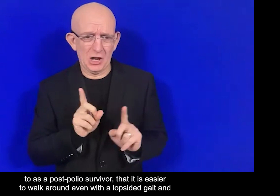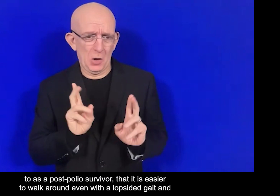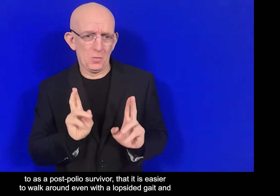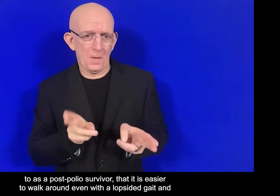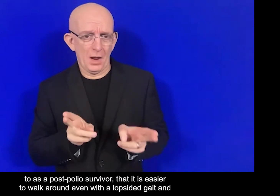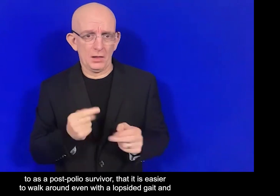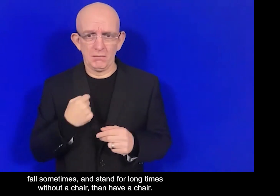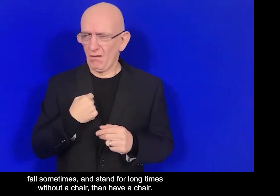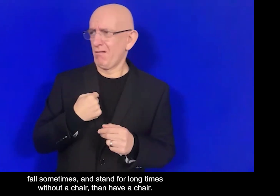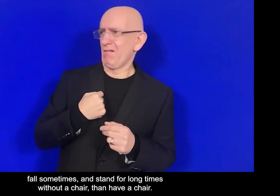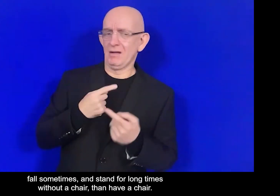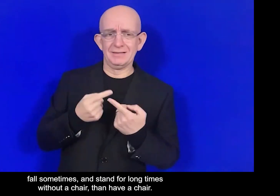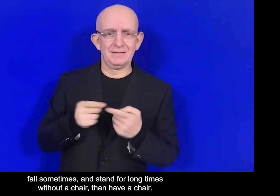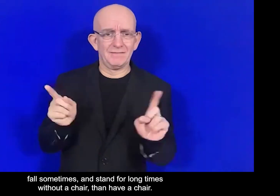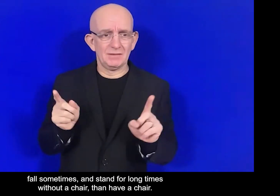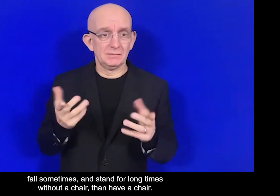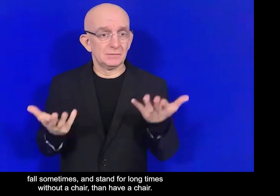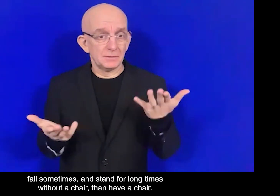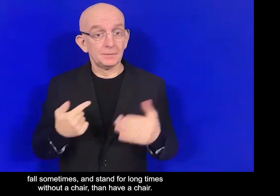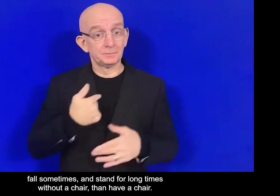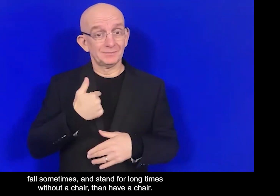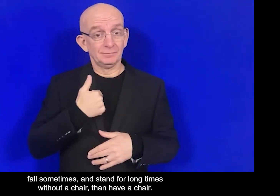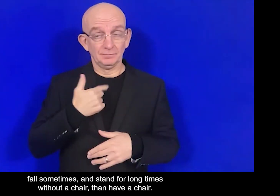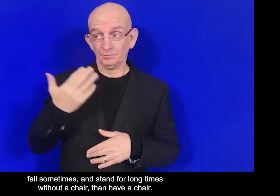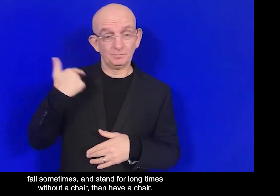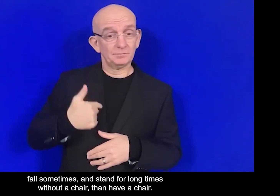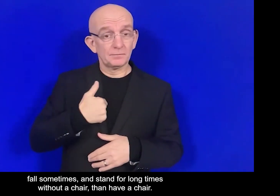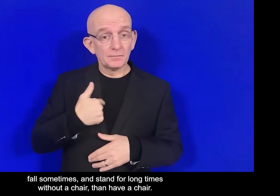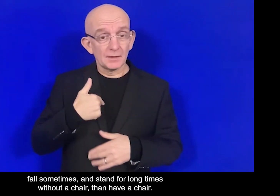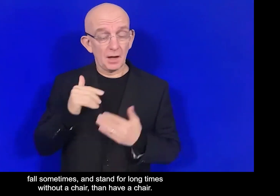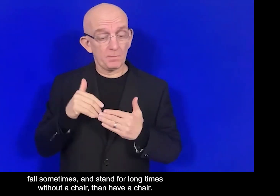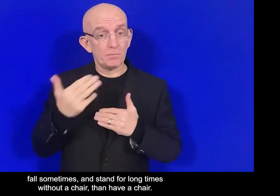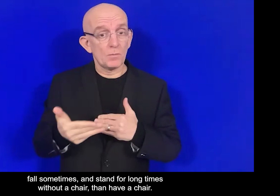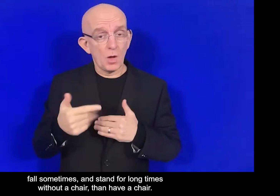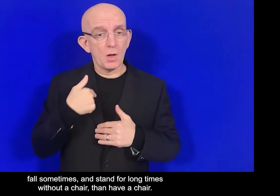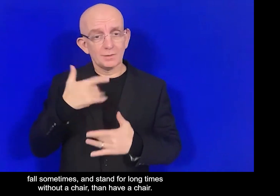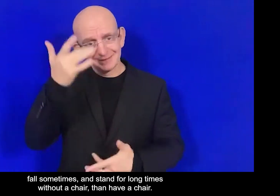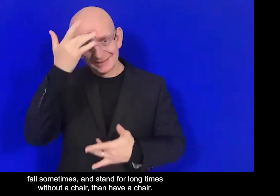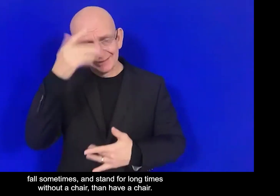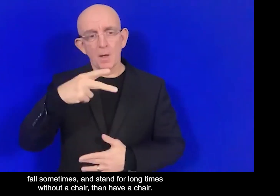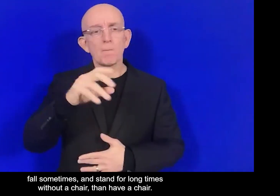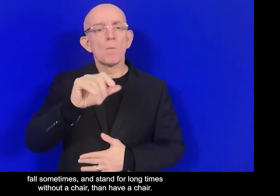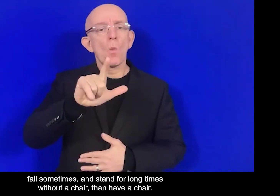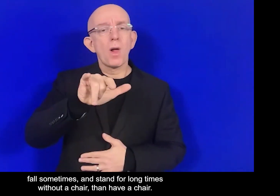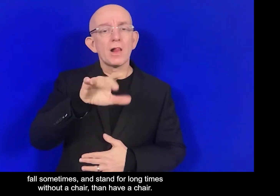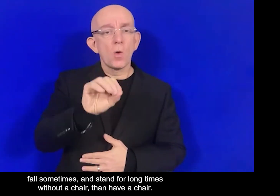with a lopsided gait and fall sometimes and stand for long times without a chair than have a chair.